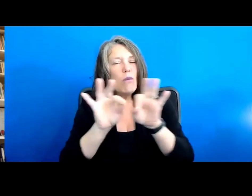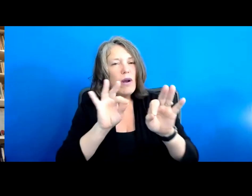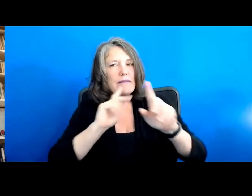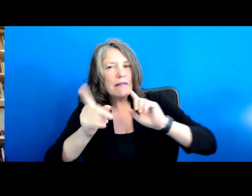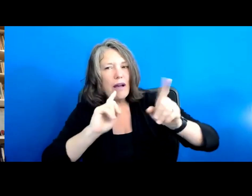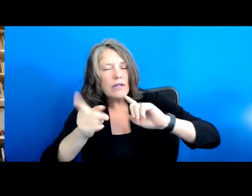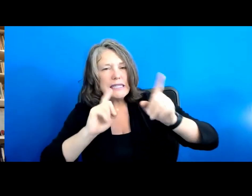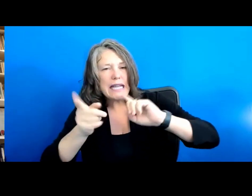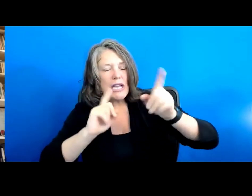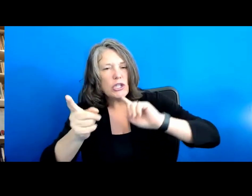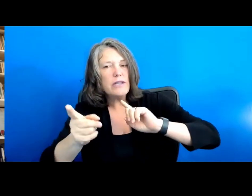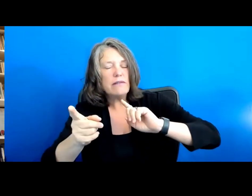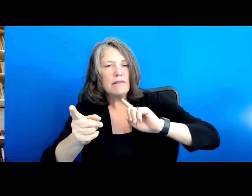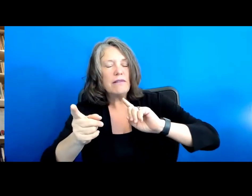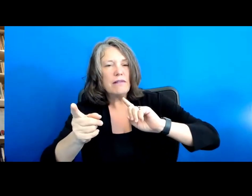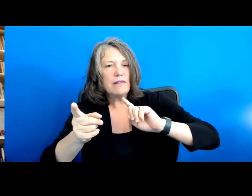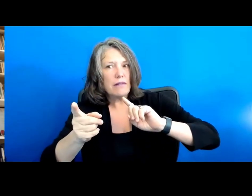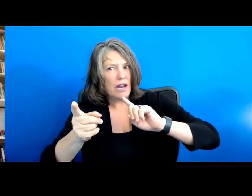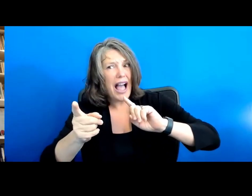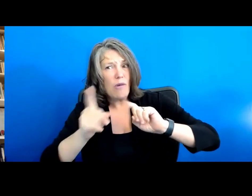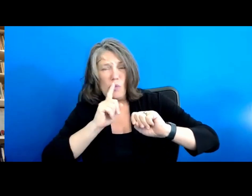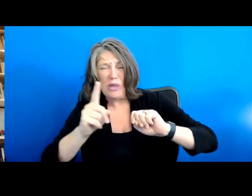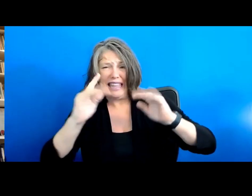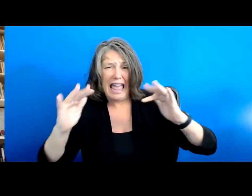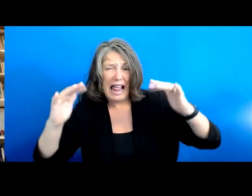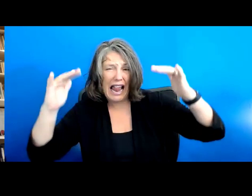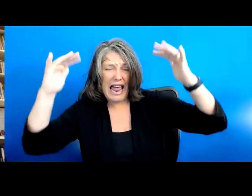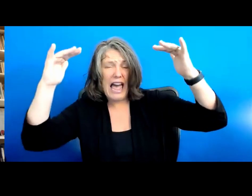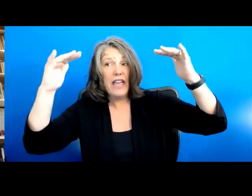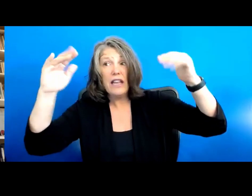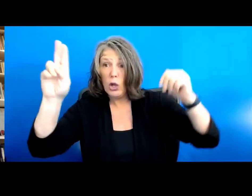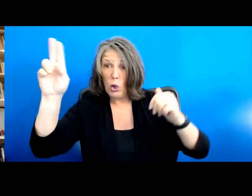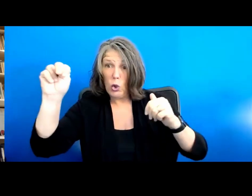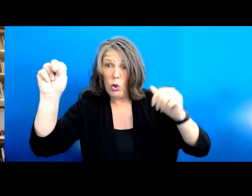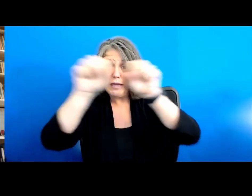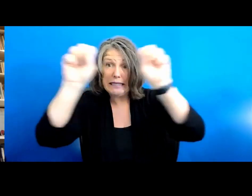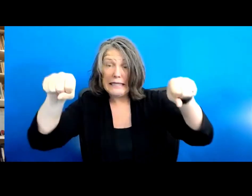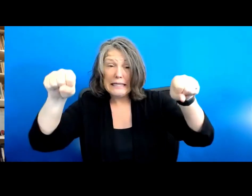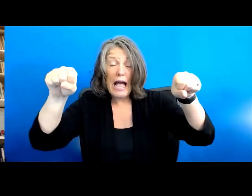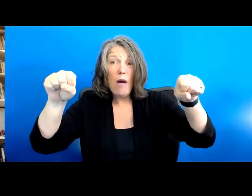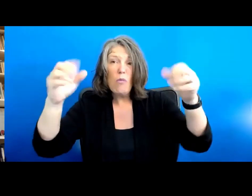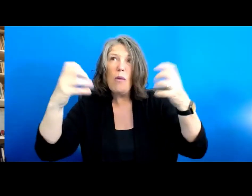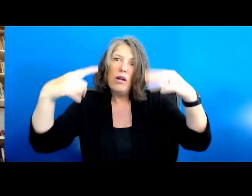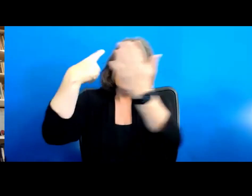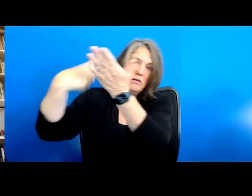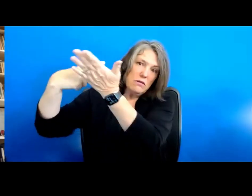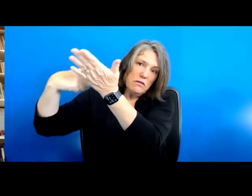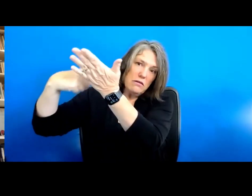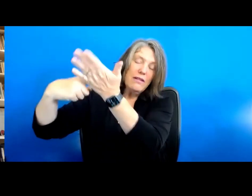the very highest level in the UN system. So we're looking forward to the debate